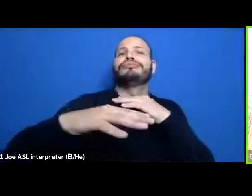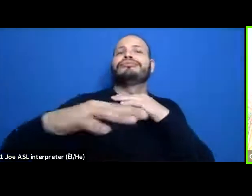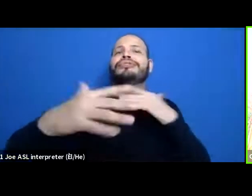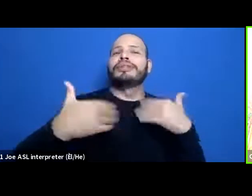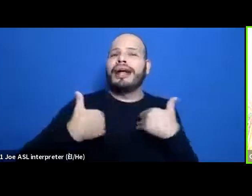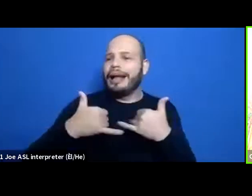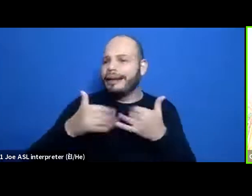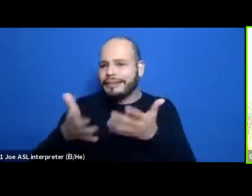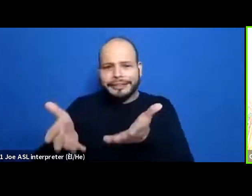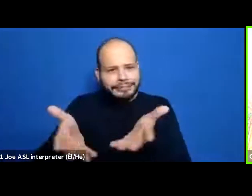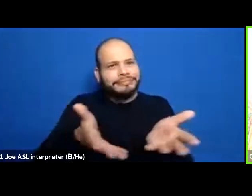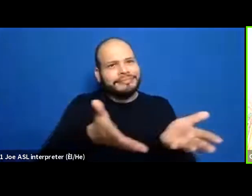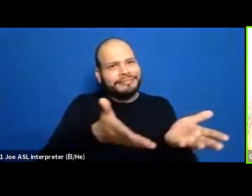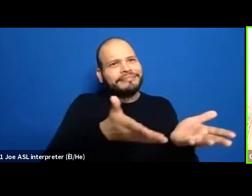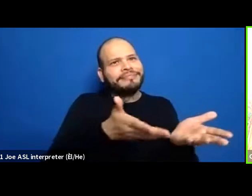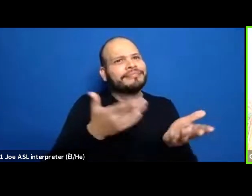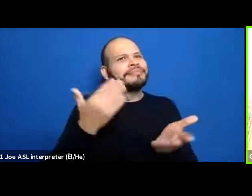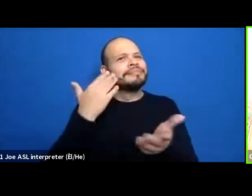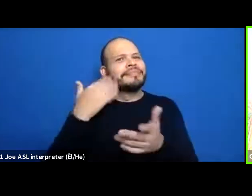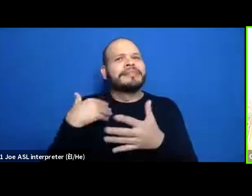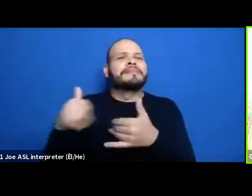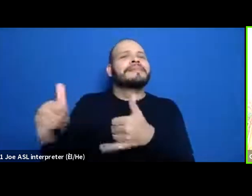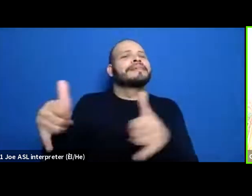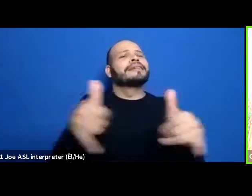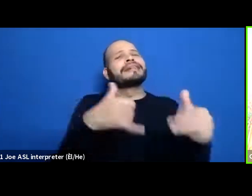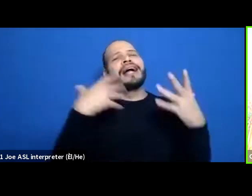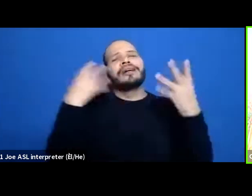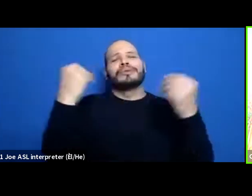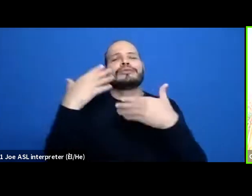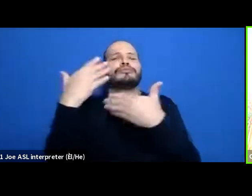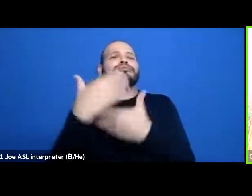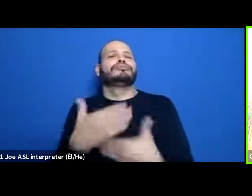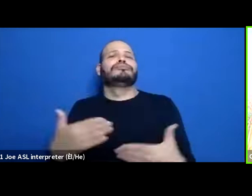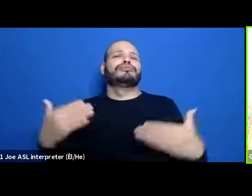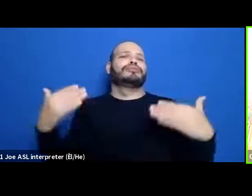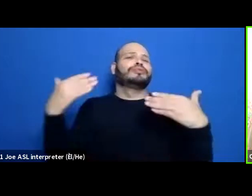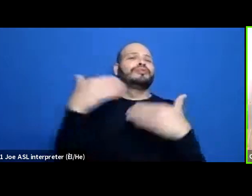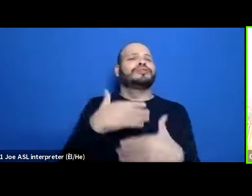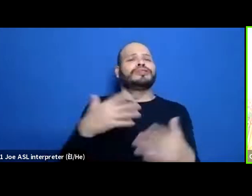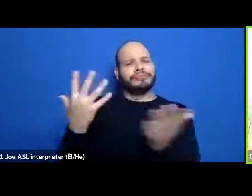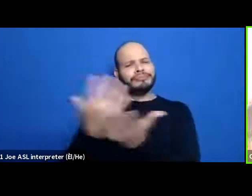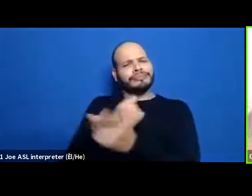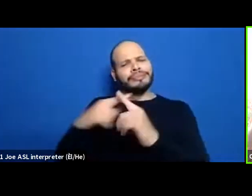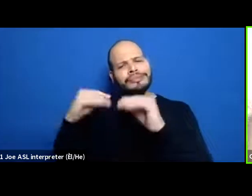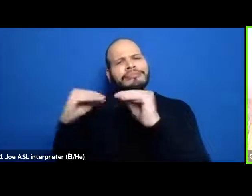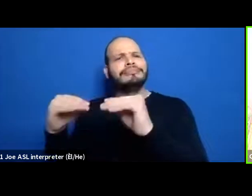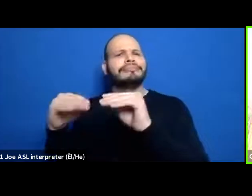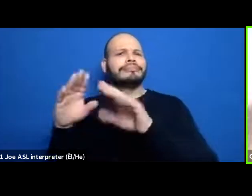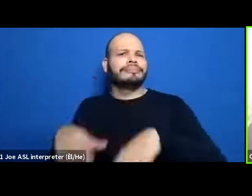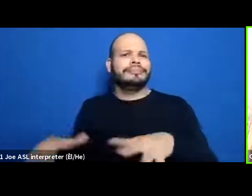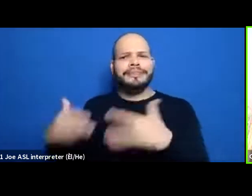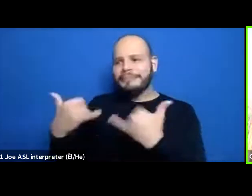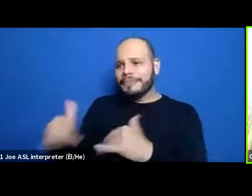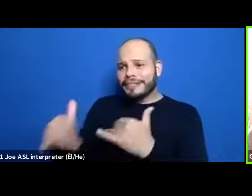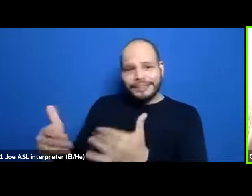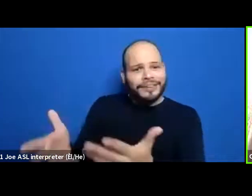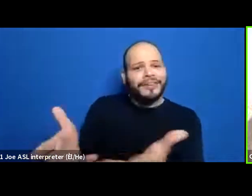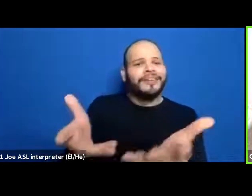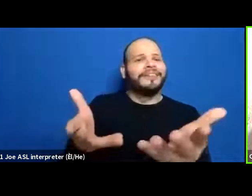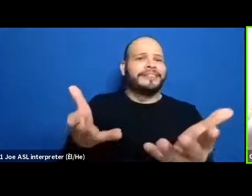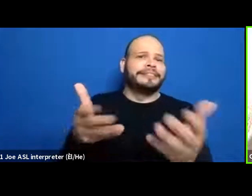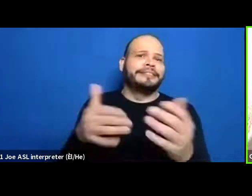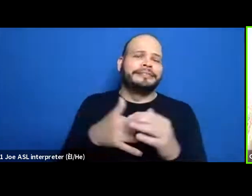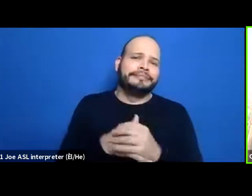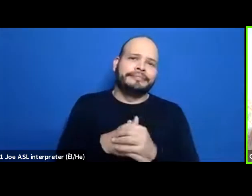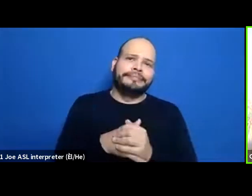young people with. Another thing that's extremely important is to think about the future generations. Are